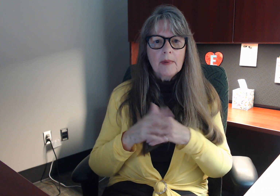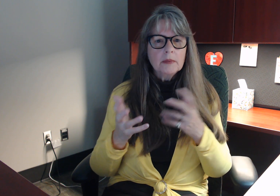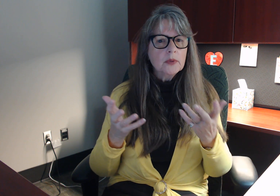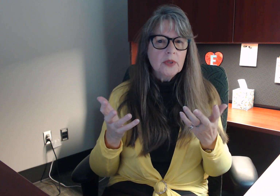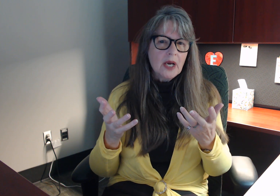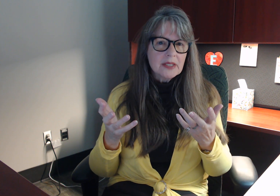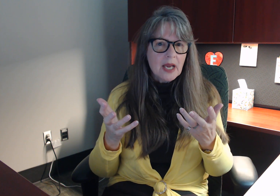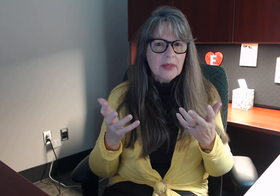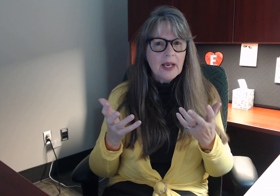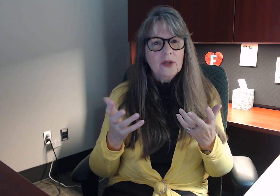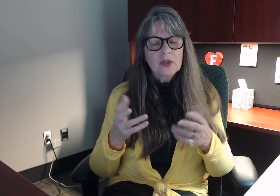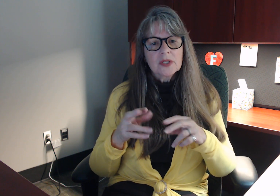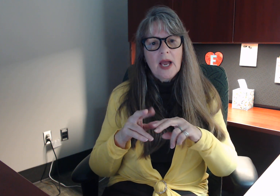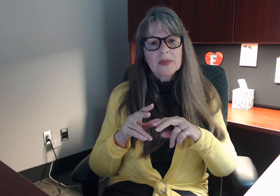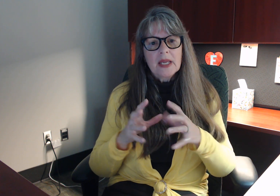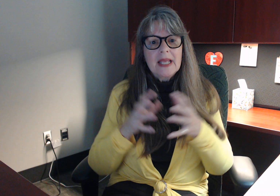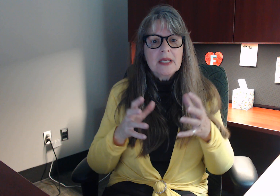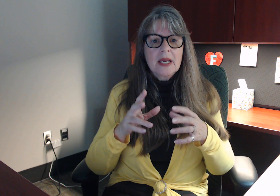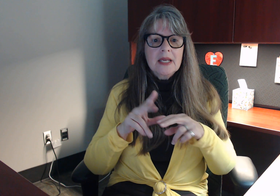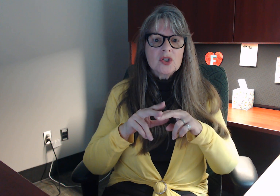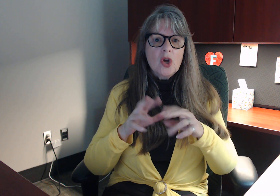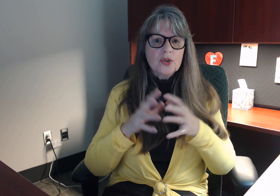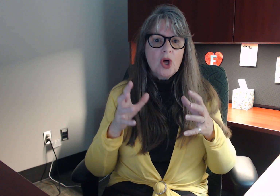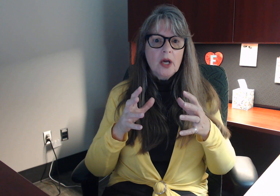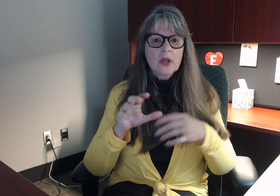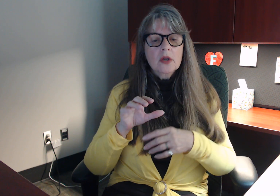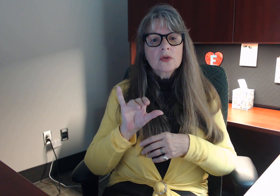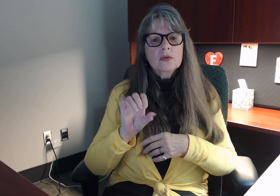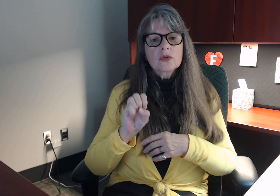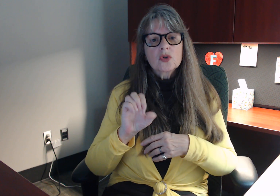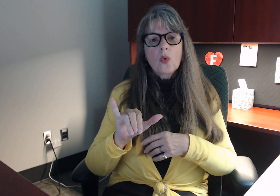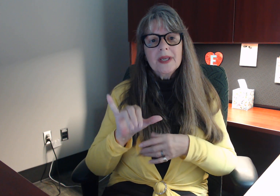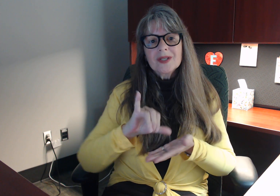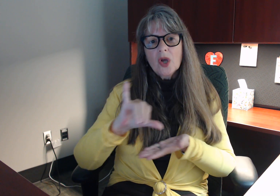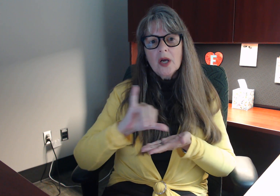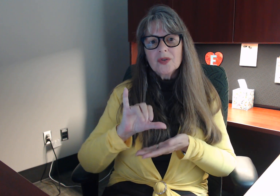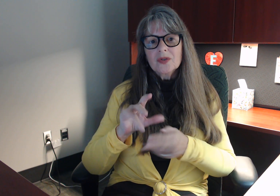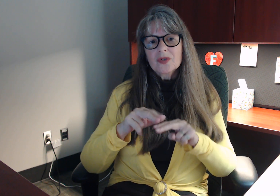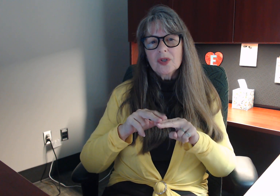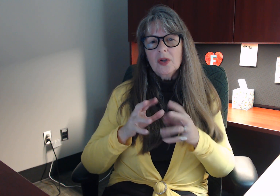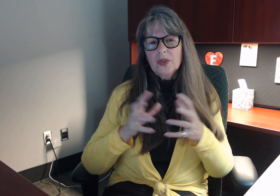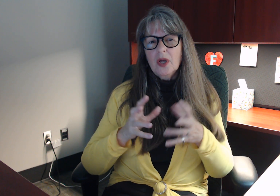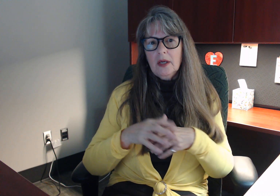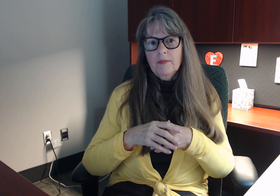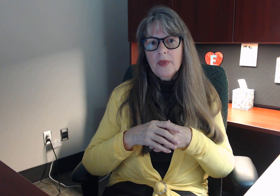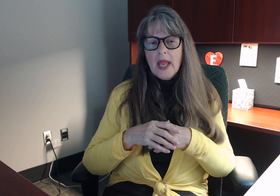probably would not sign that. I would say it has salt a lot. Soy sauce, salt a lot. And so